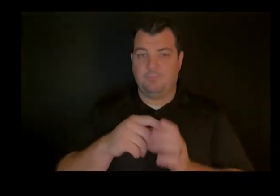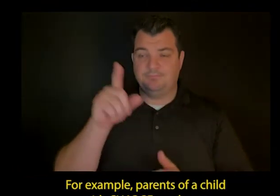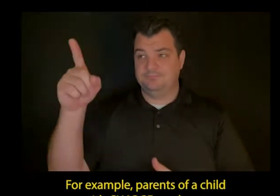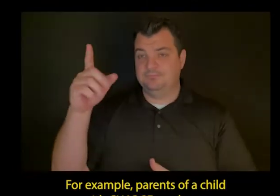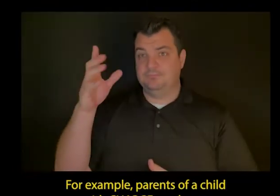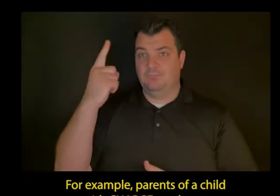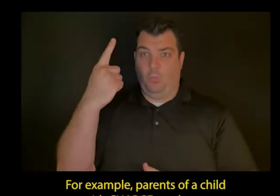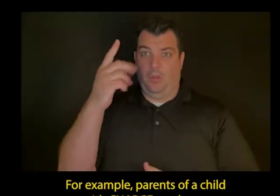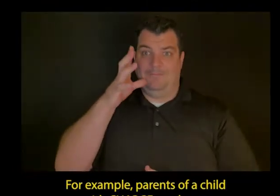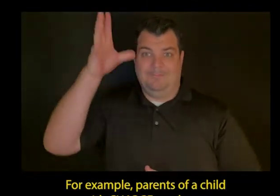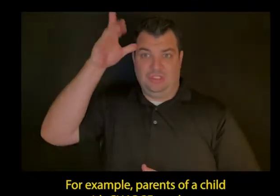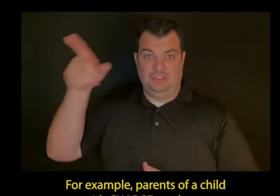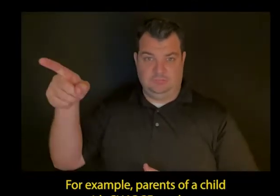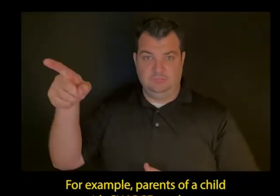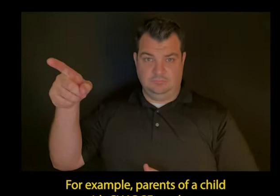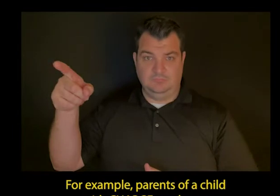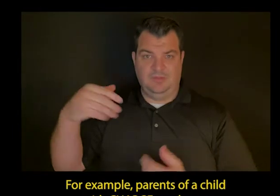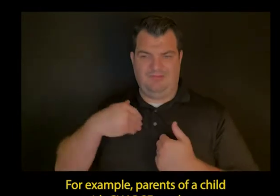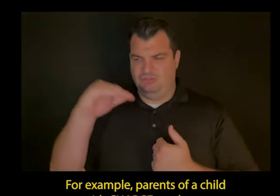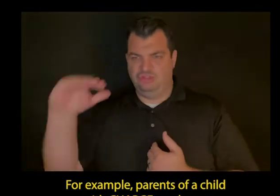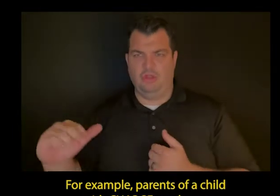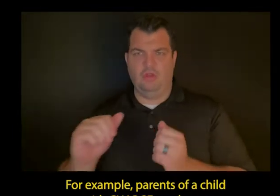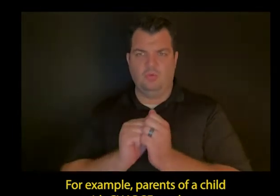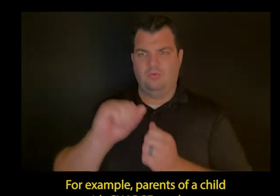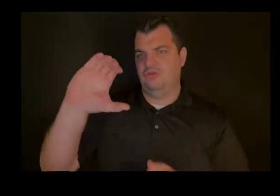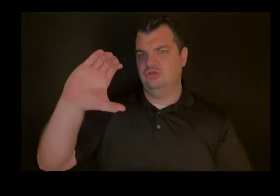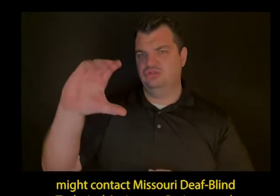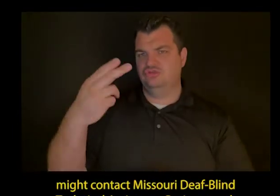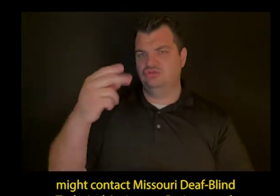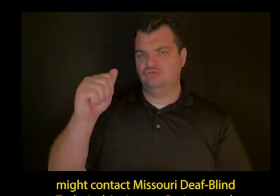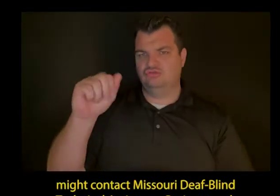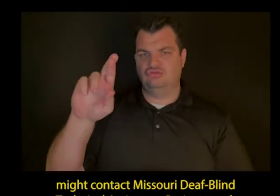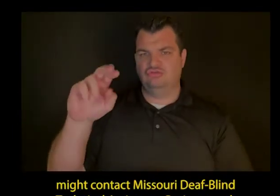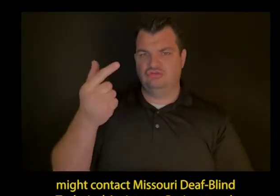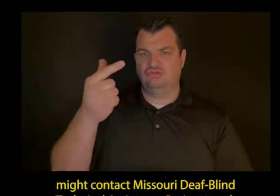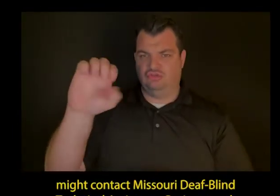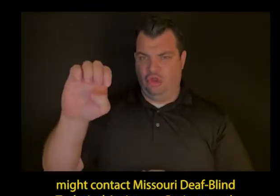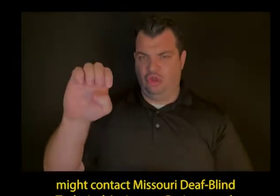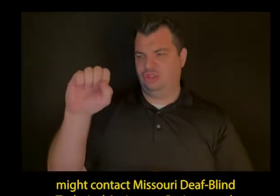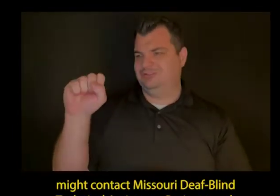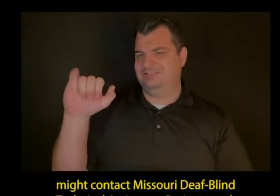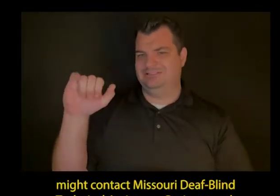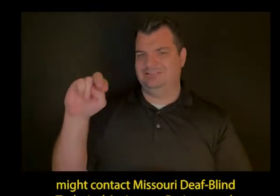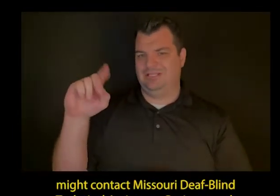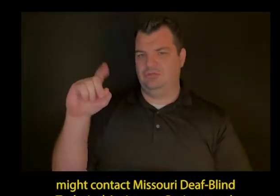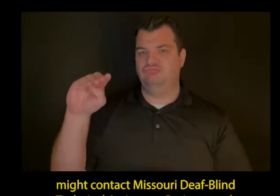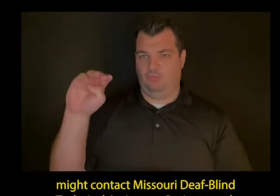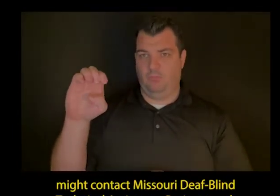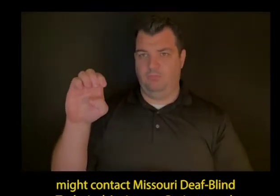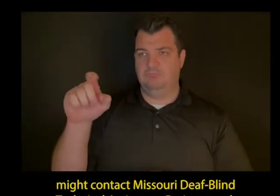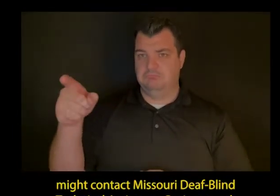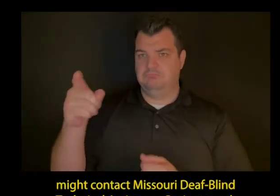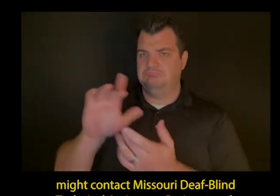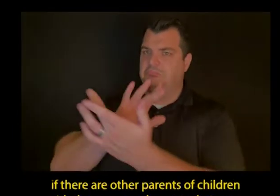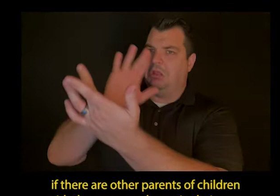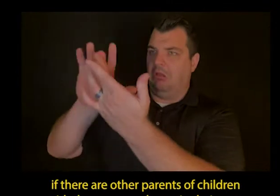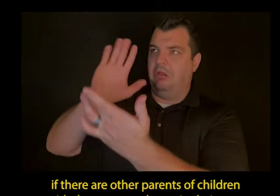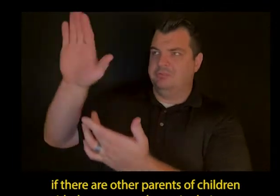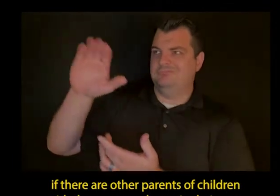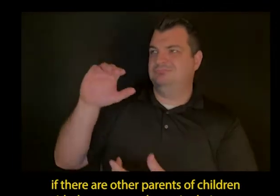For example, parents of a child with Charge syndrome might contact Missouri Deafblind Technical Assistance Project to ask if there are other